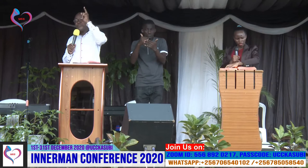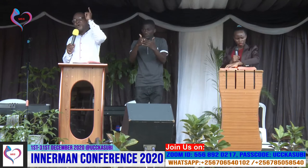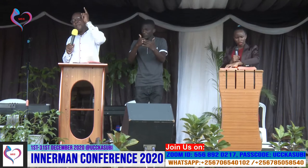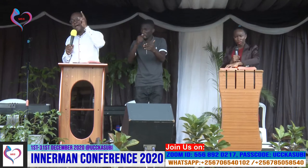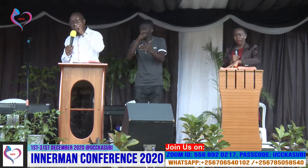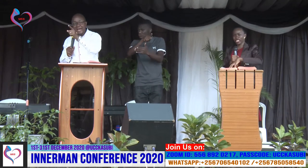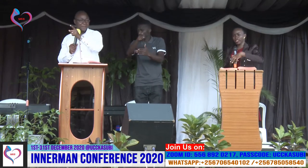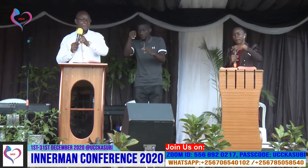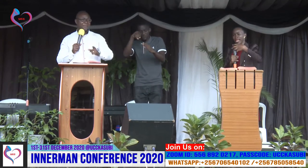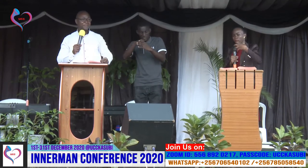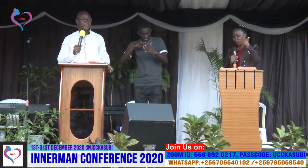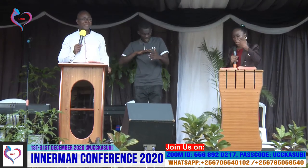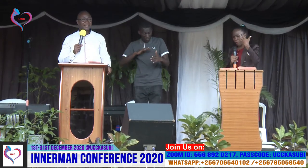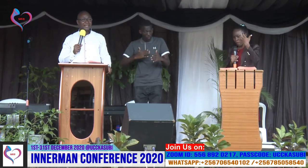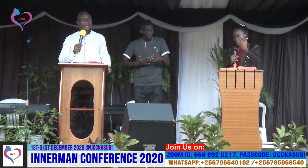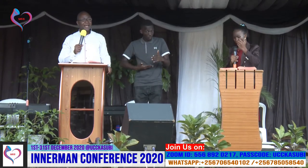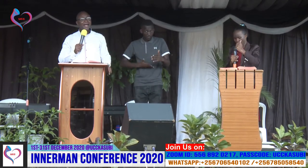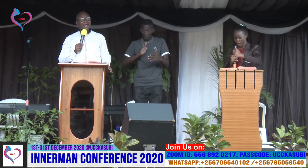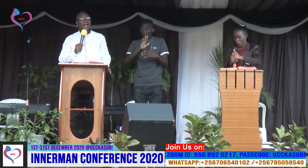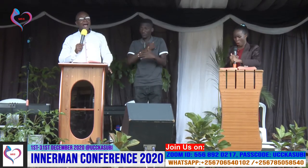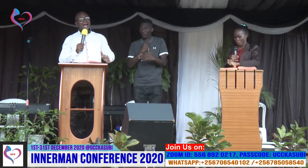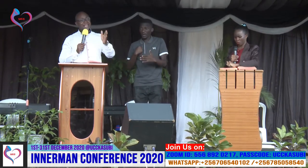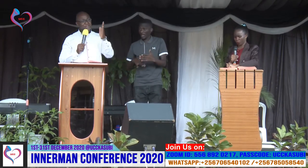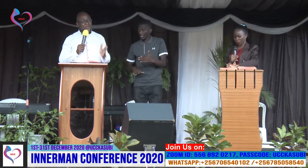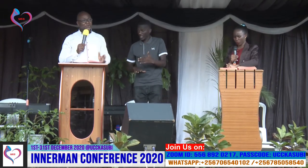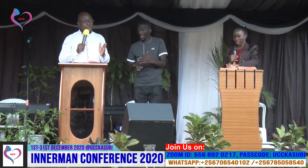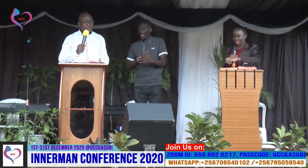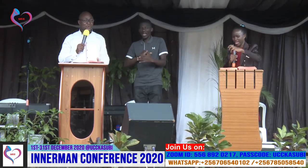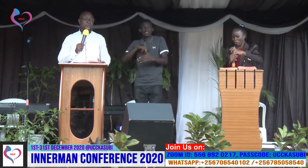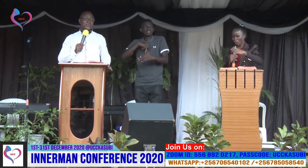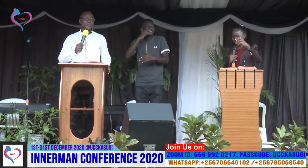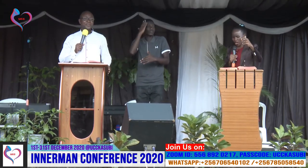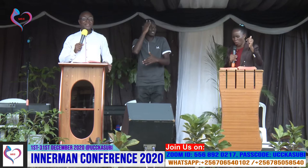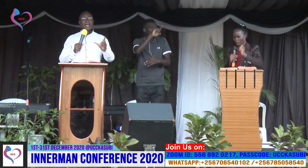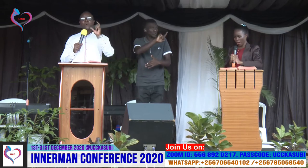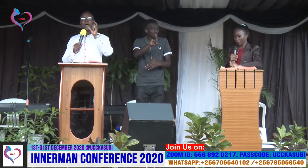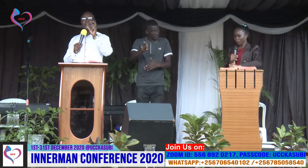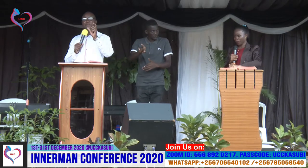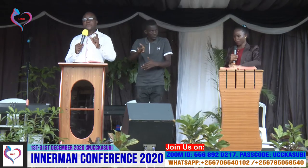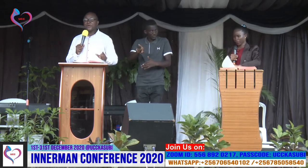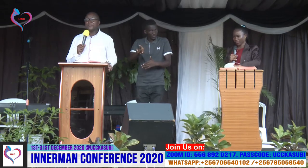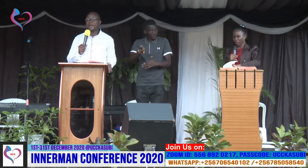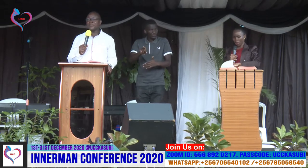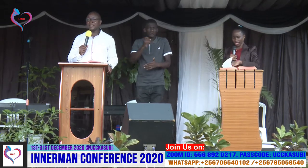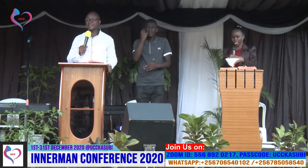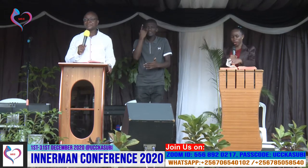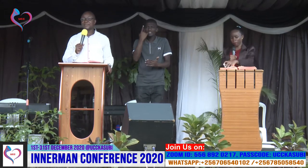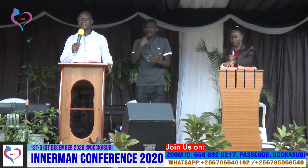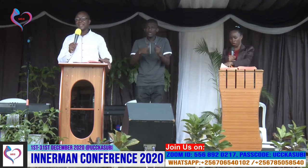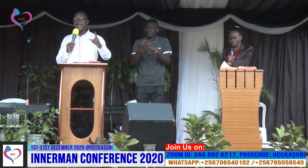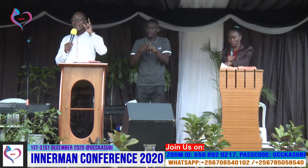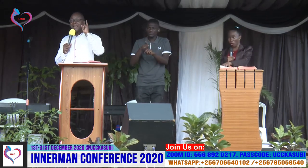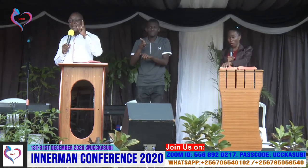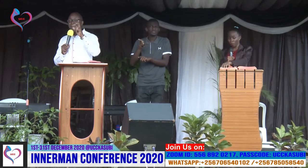womb of your mother, I knew you. What do you pick from that verse?